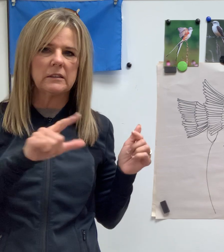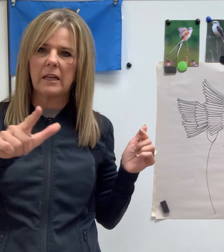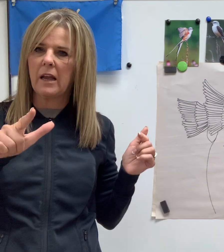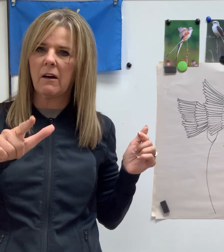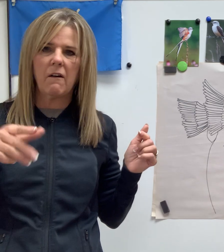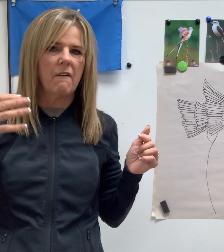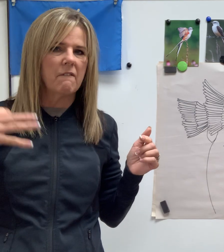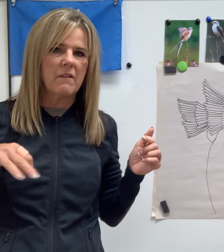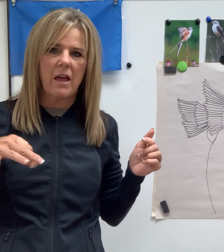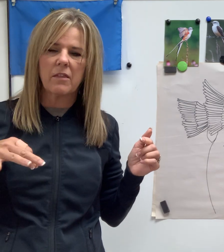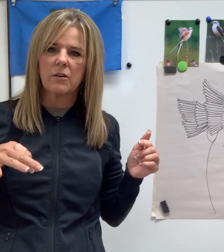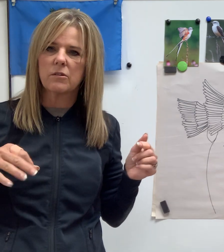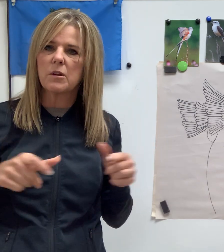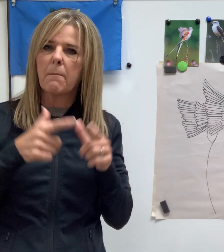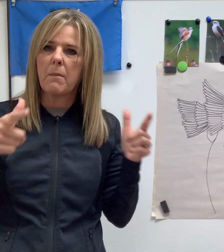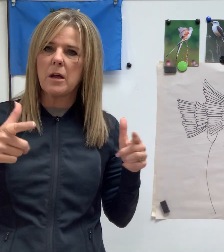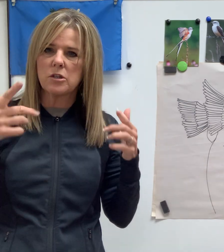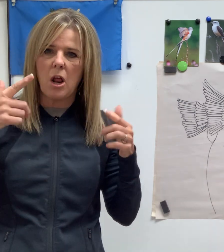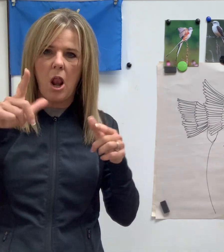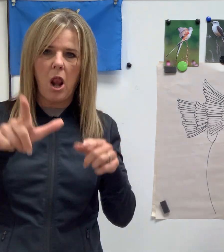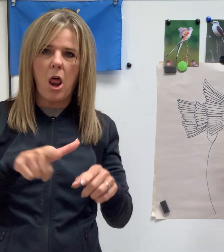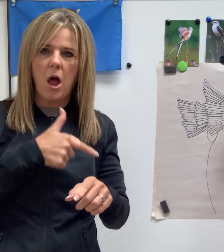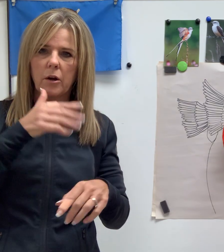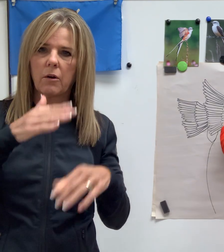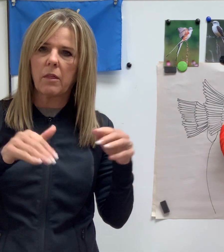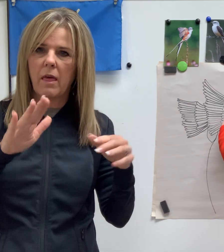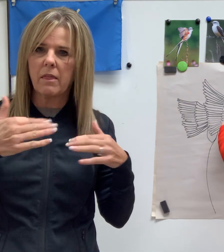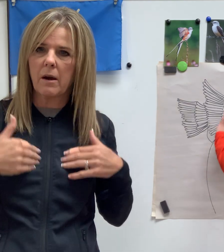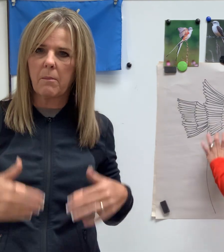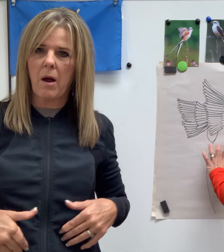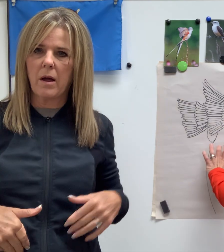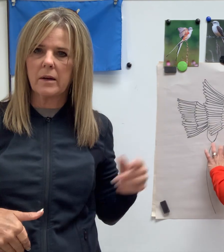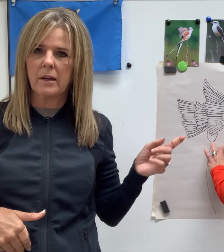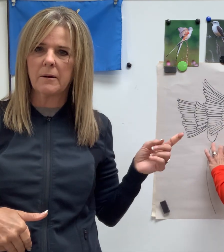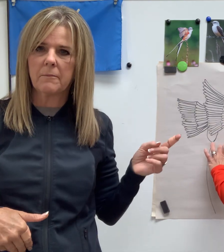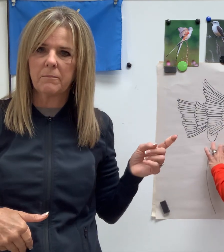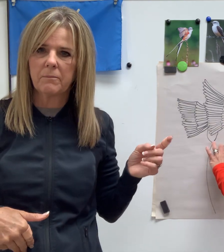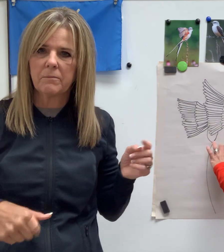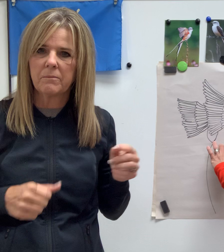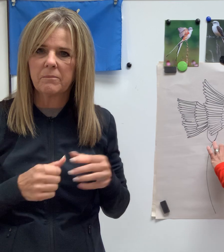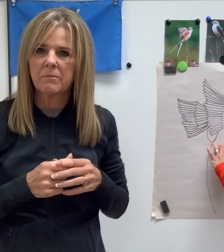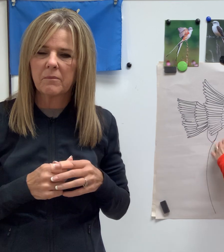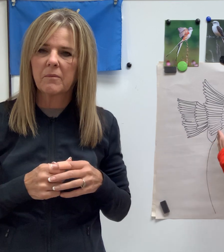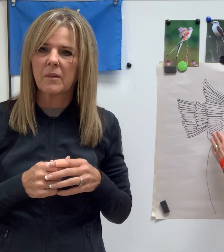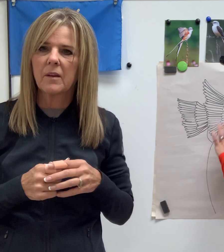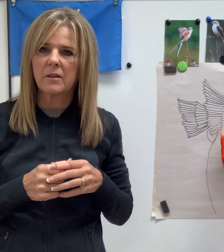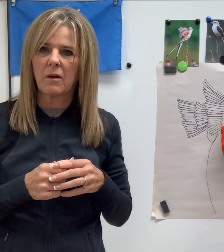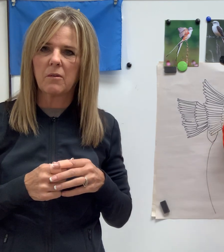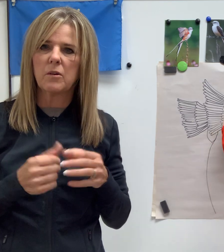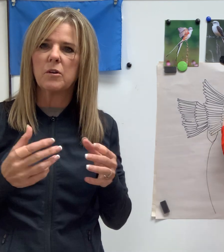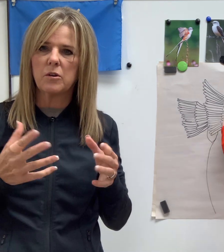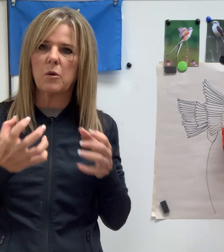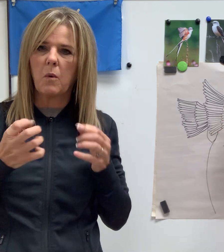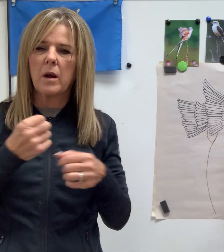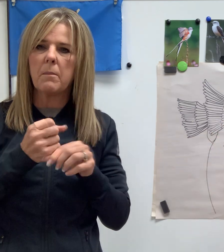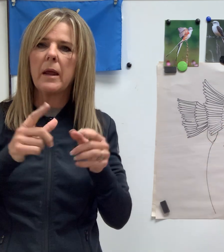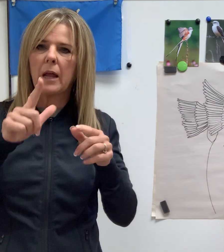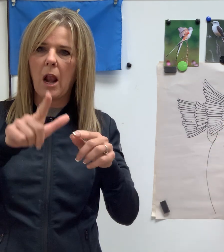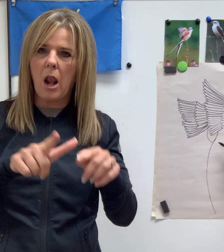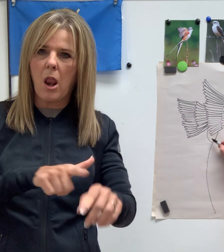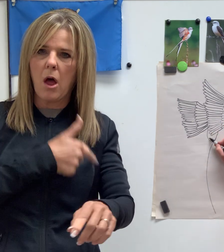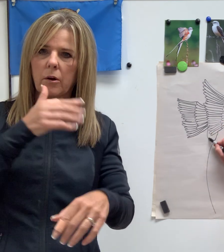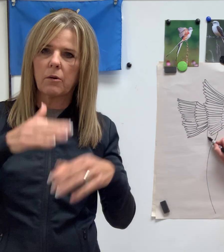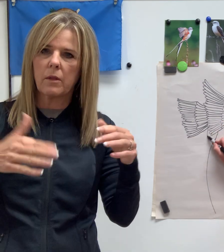much longer than their body, okay? So if I have a body this big, I definitely don't want tail feathers this long. I want to make it longer than